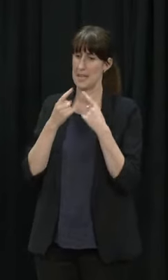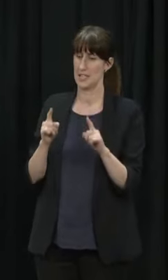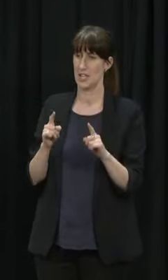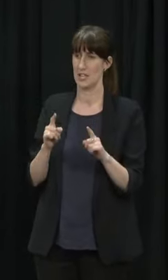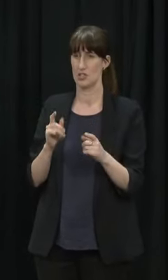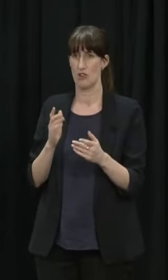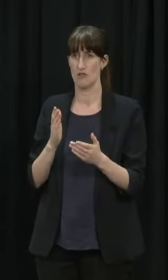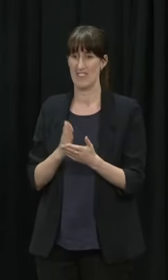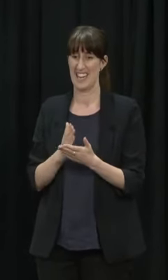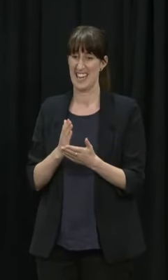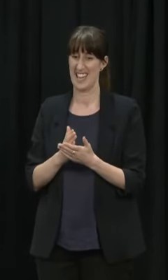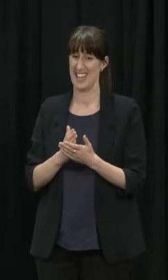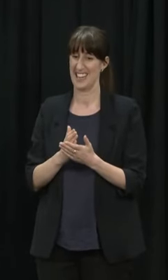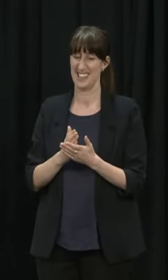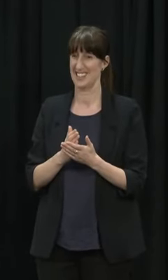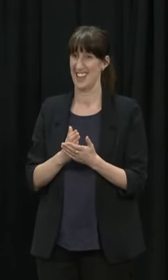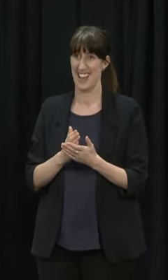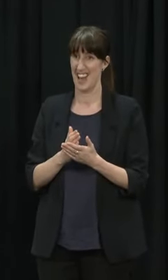no